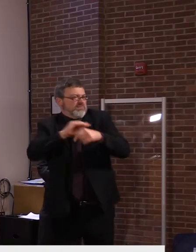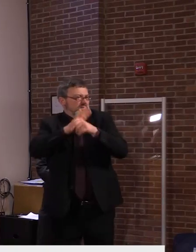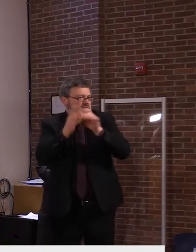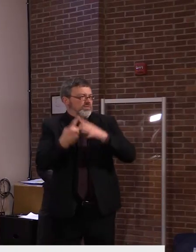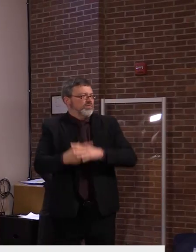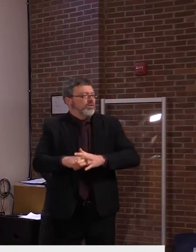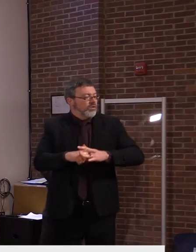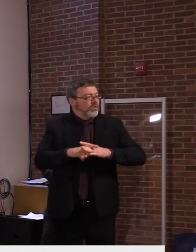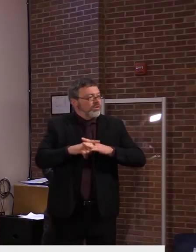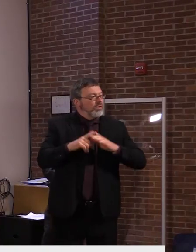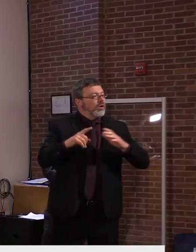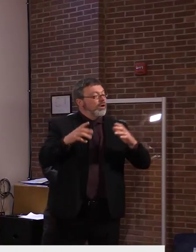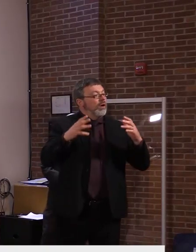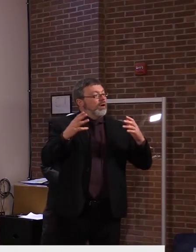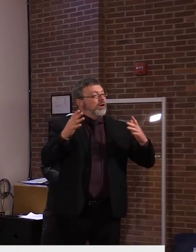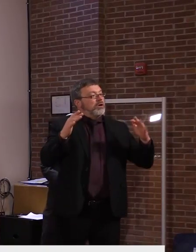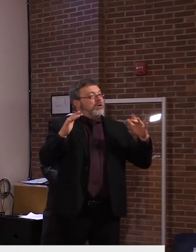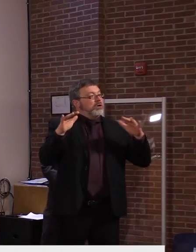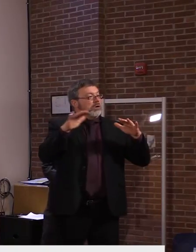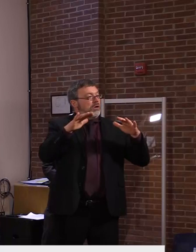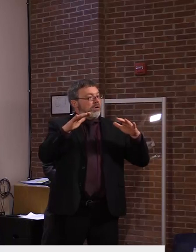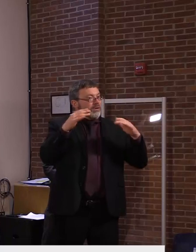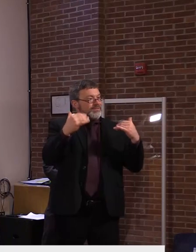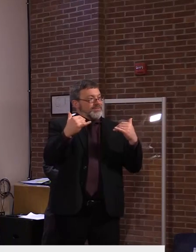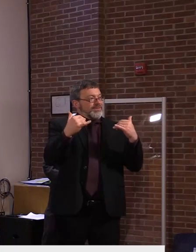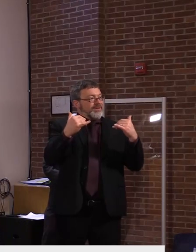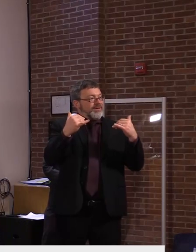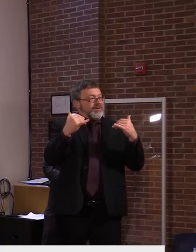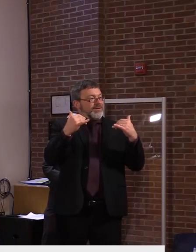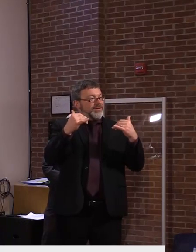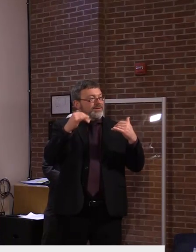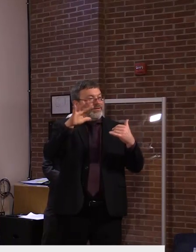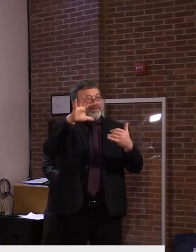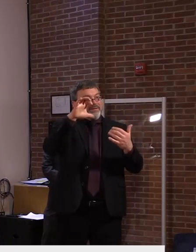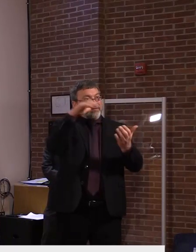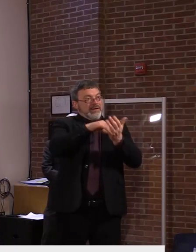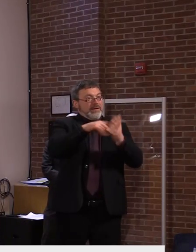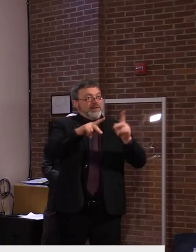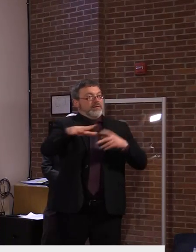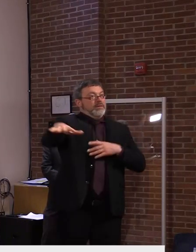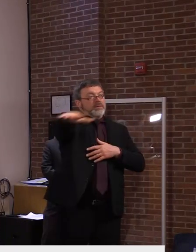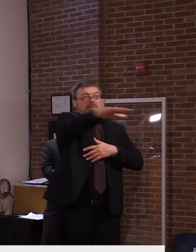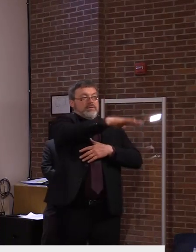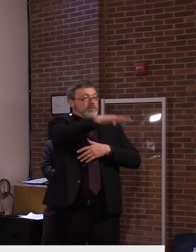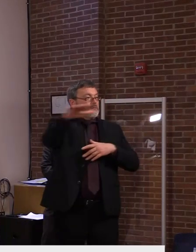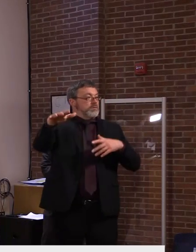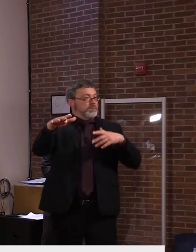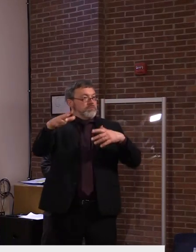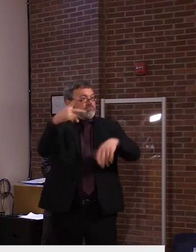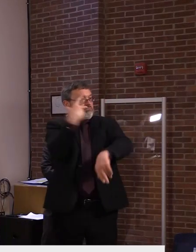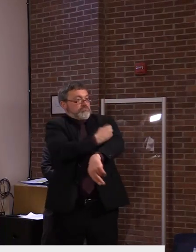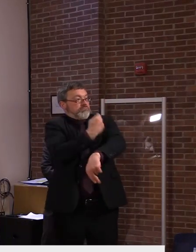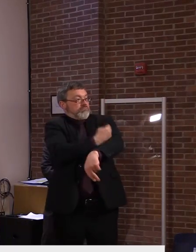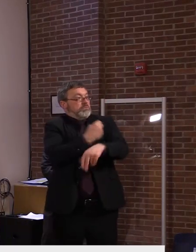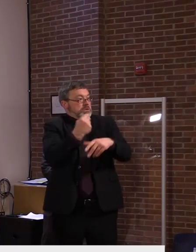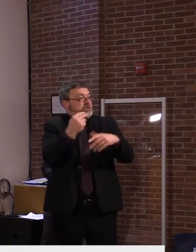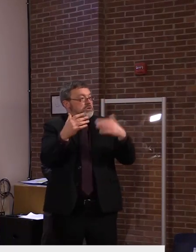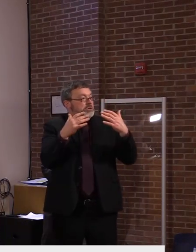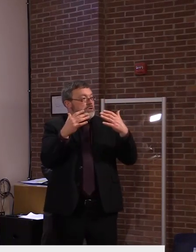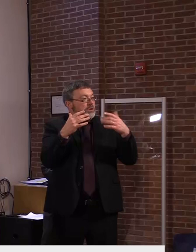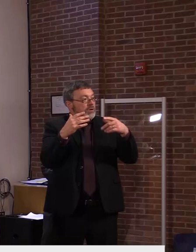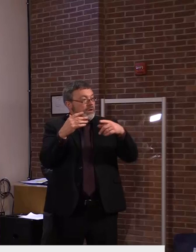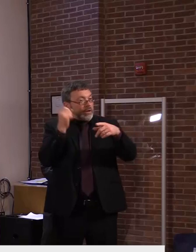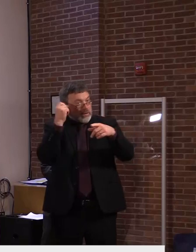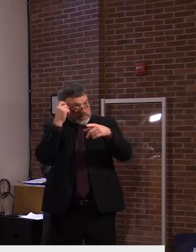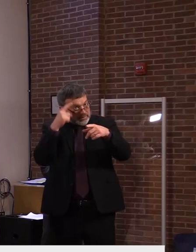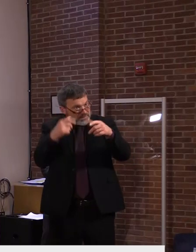this huge number, 500,000 people who have been vaccinated, and many of them never had an infection that